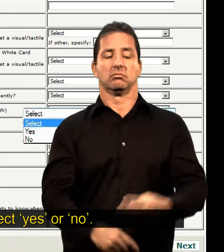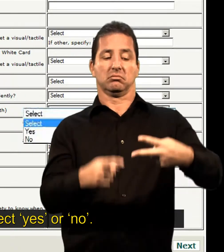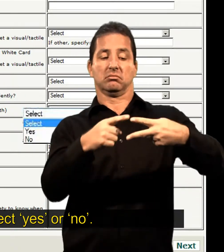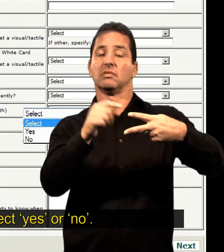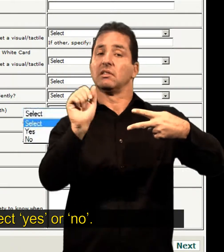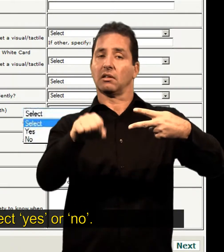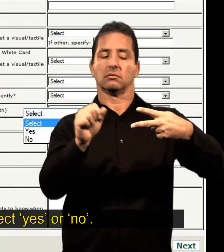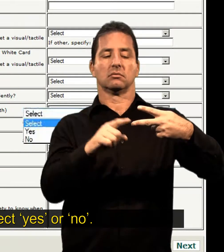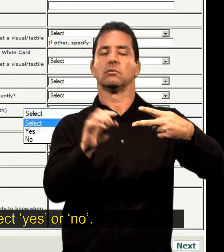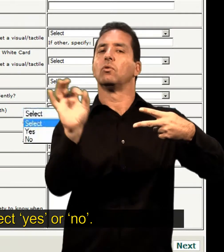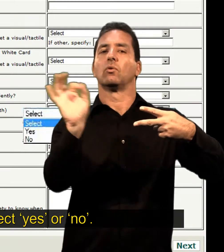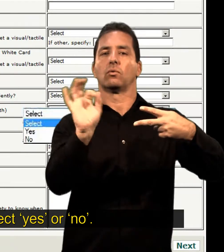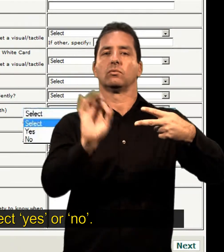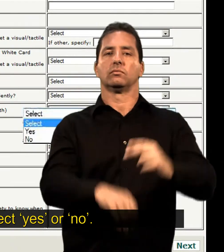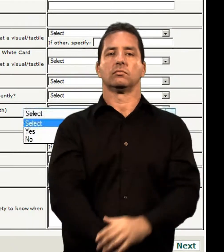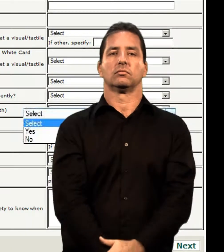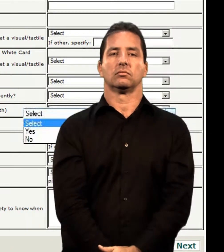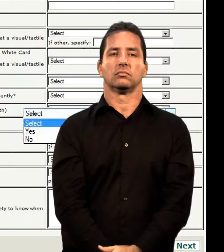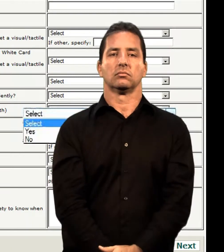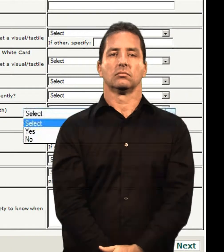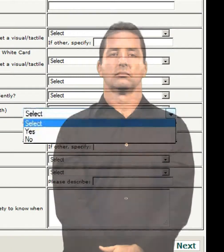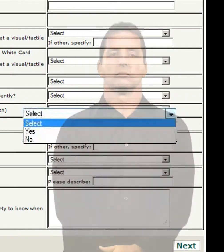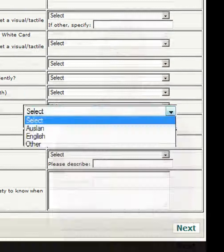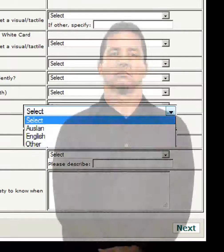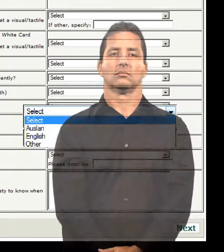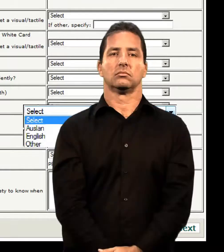Please select yes or no.